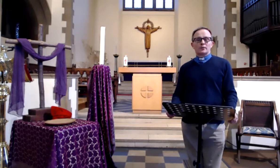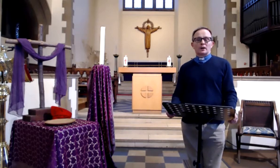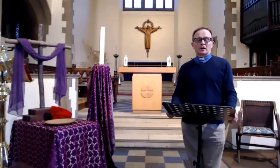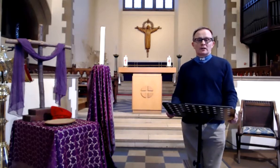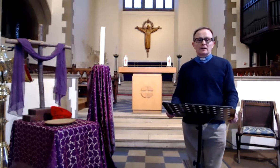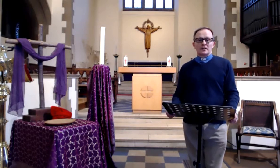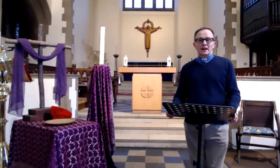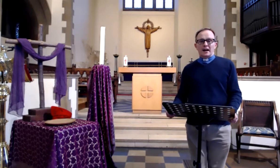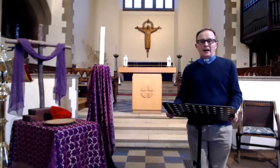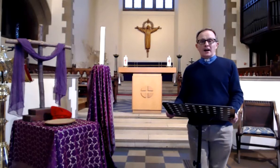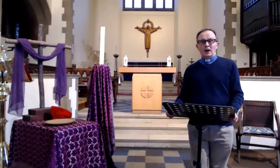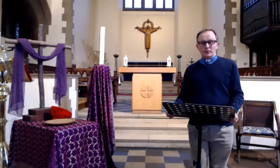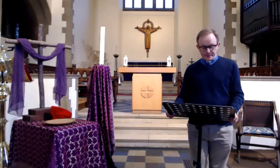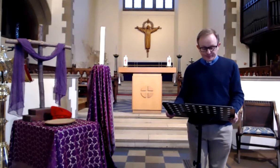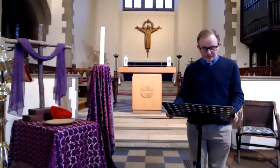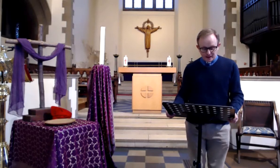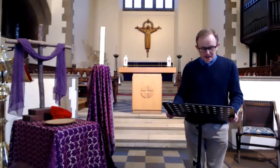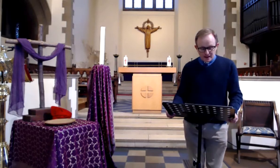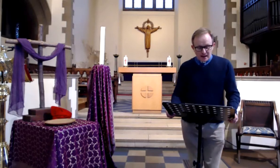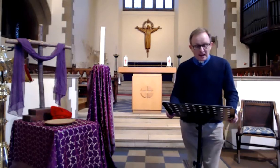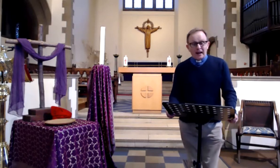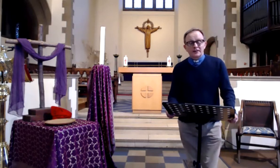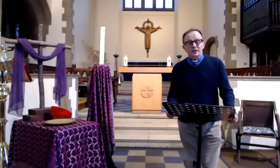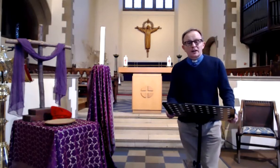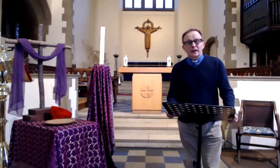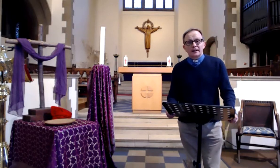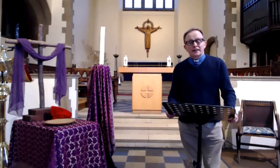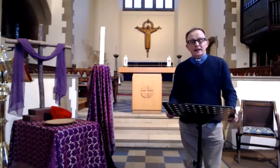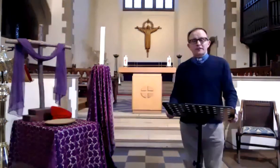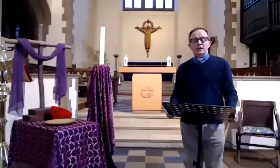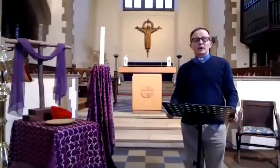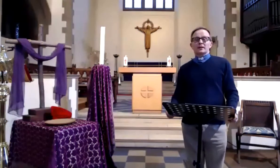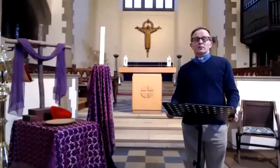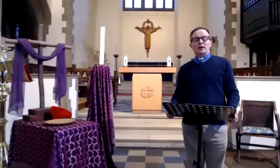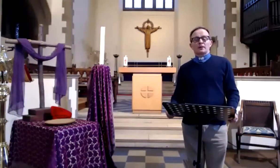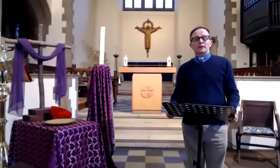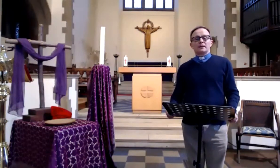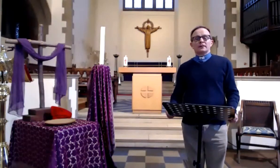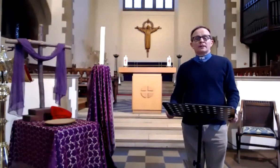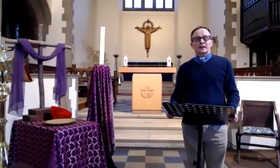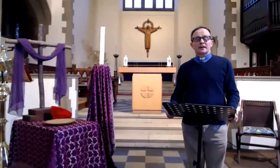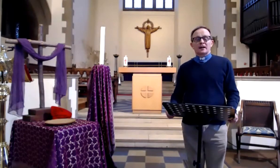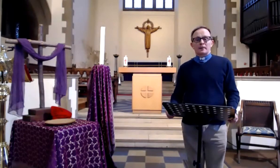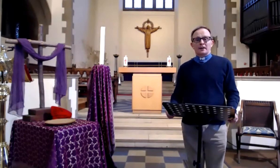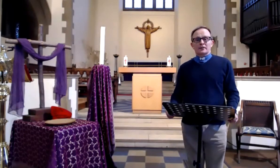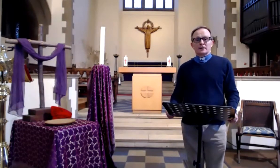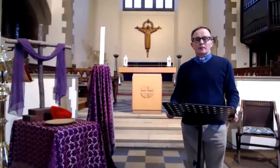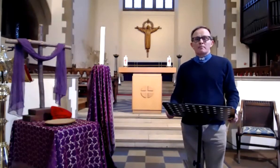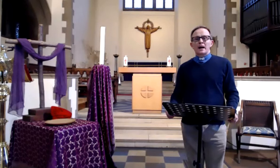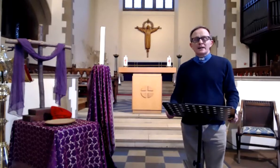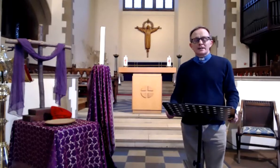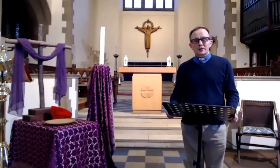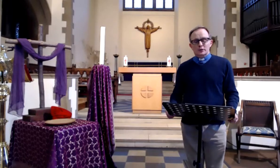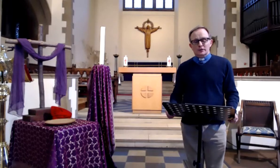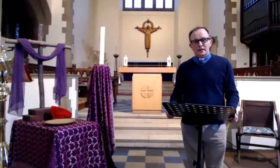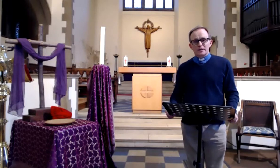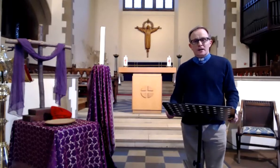are at home. And in the next few weeks, we're going to be thinking about some amazing stories about